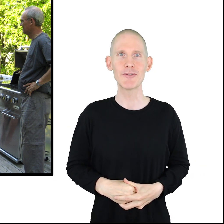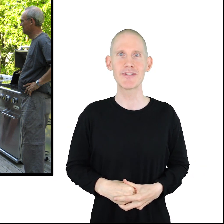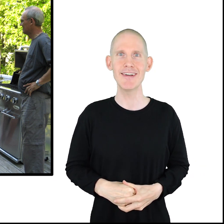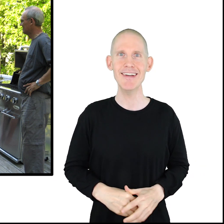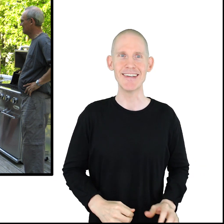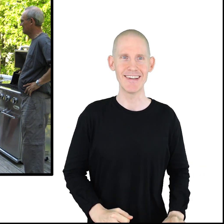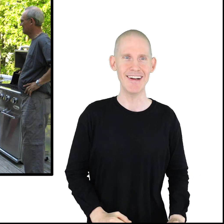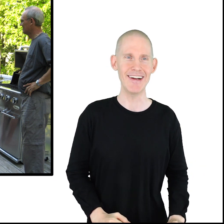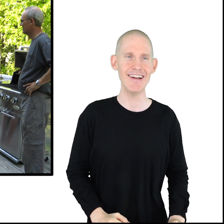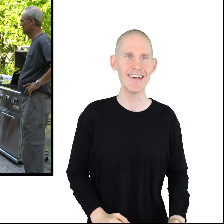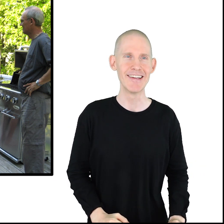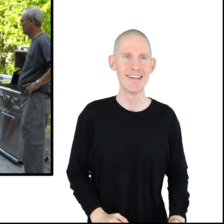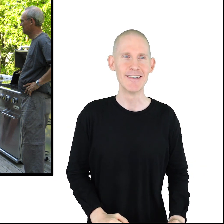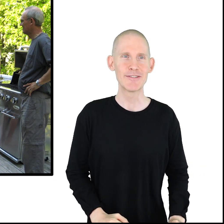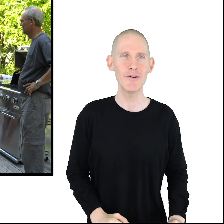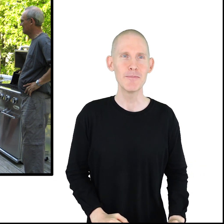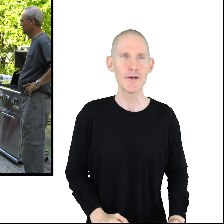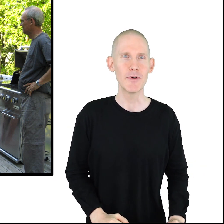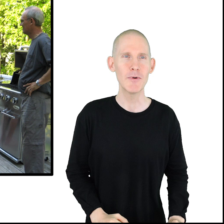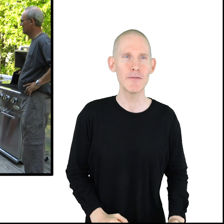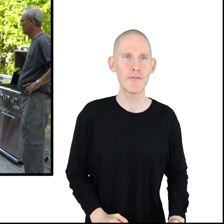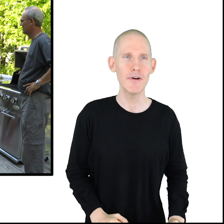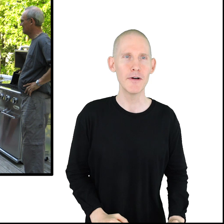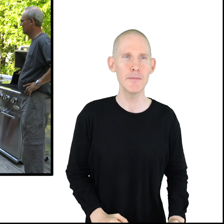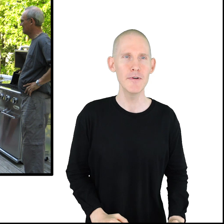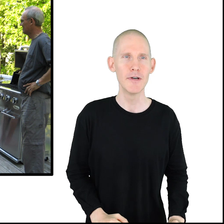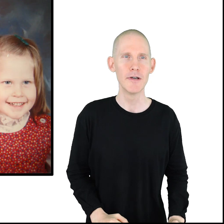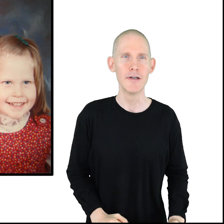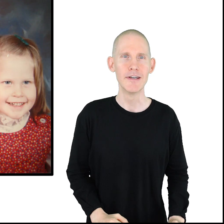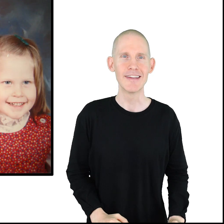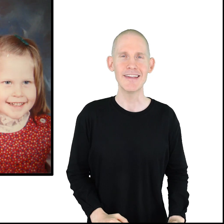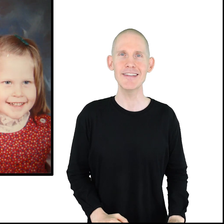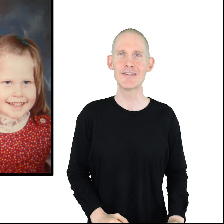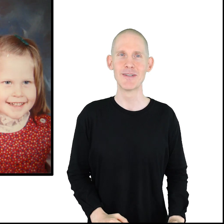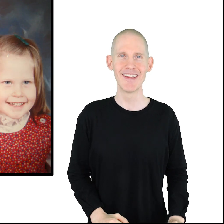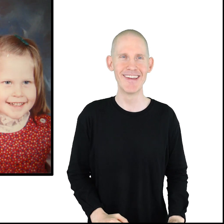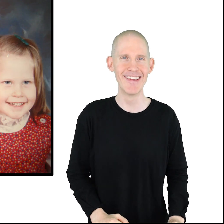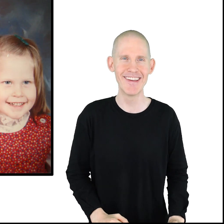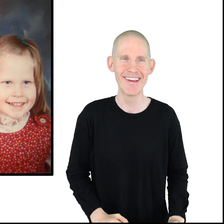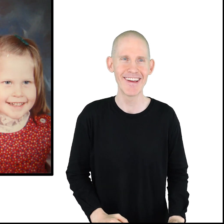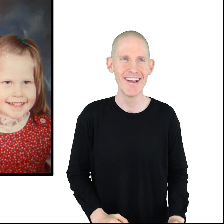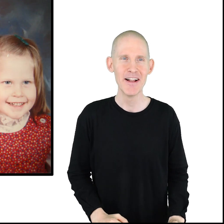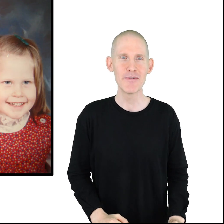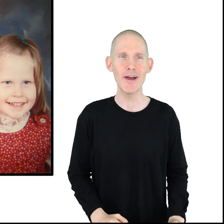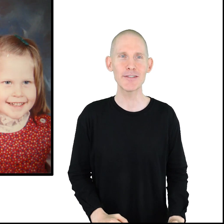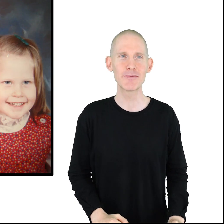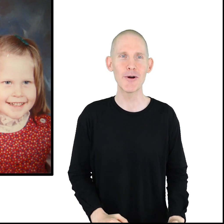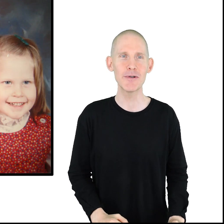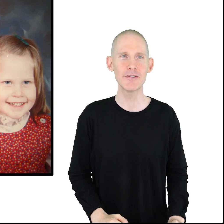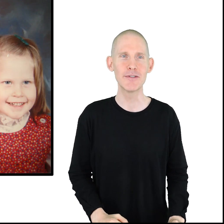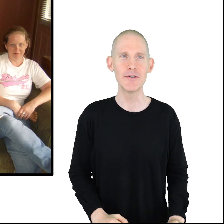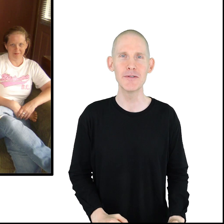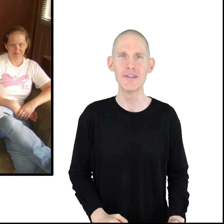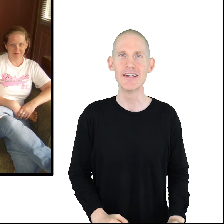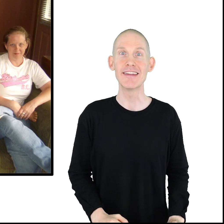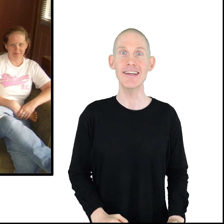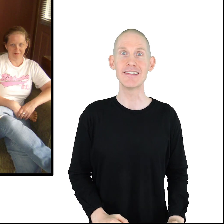sign. Aha. So we went from this, fast forward to this.